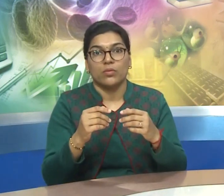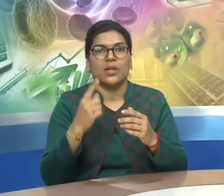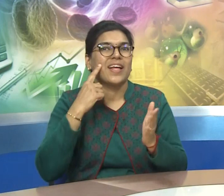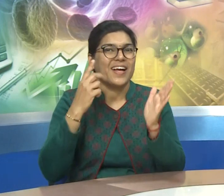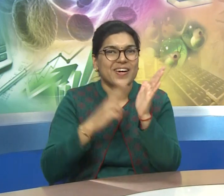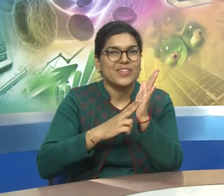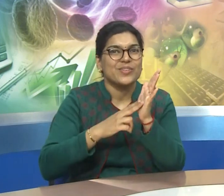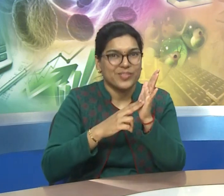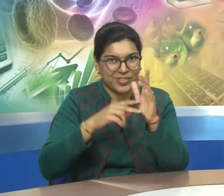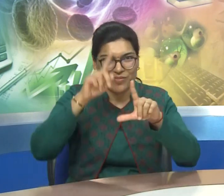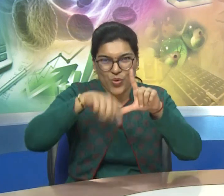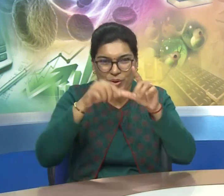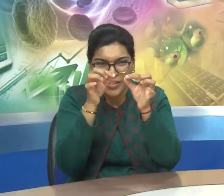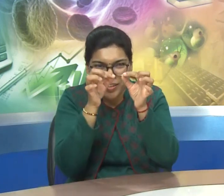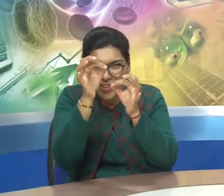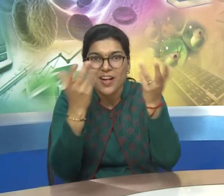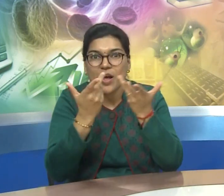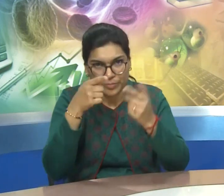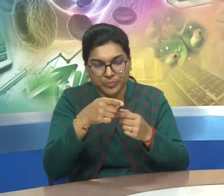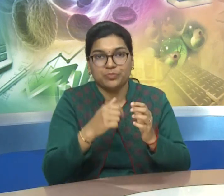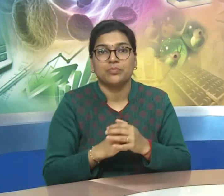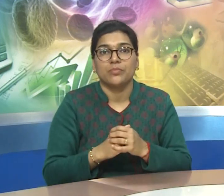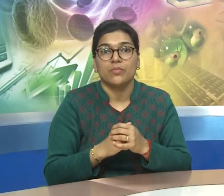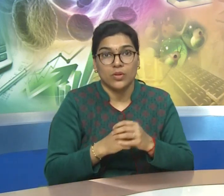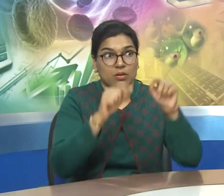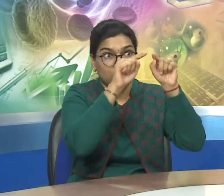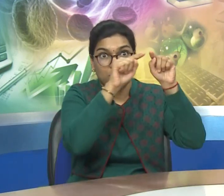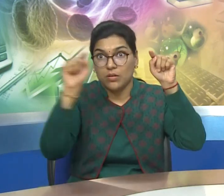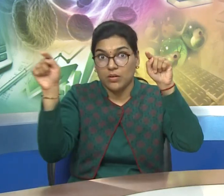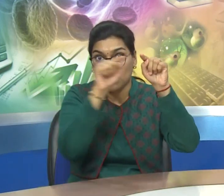inches, then it is 3 by 5 inch size